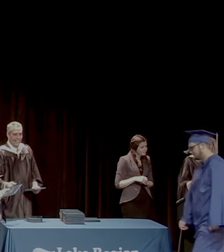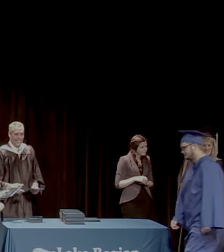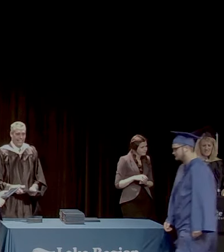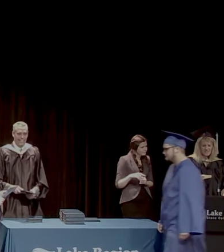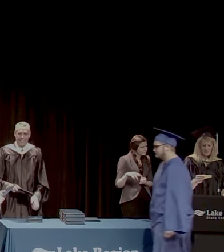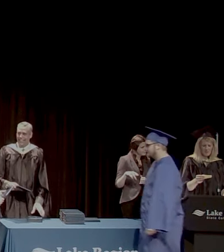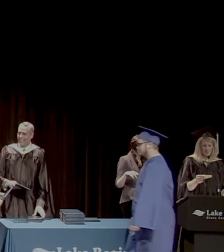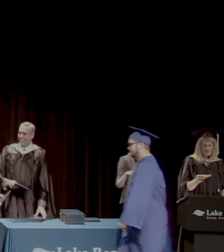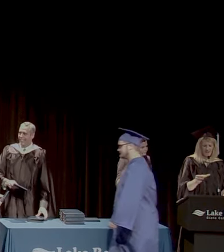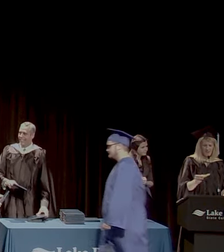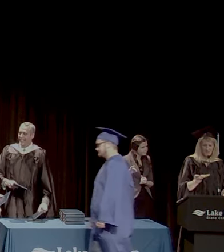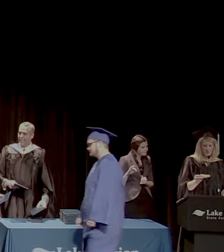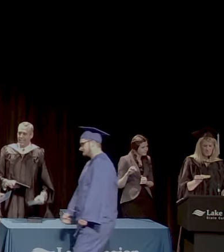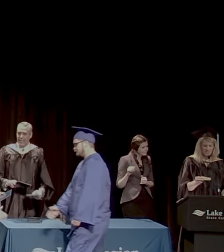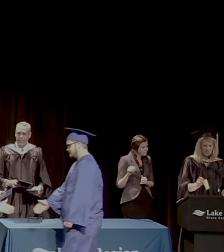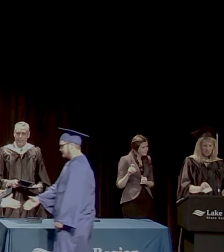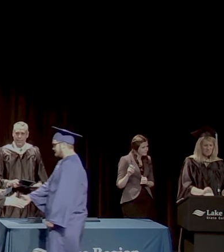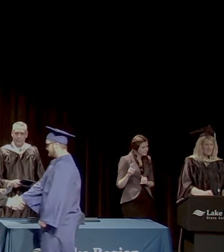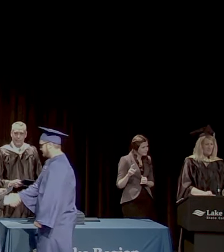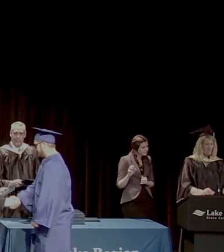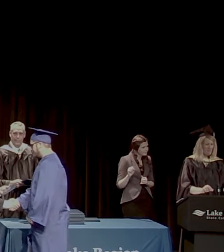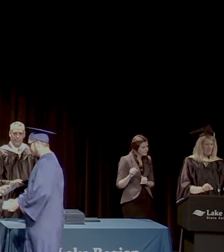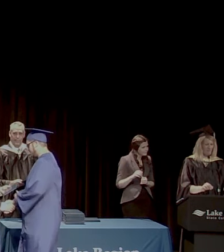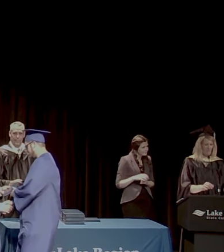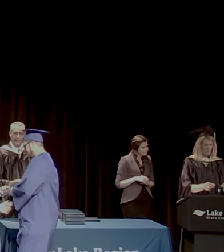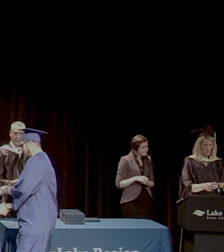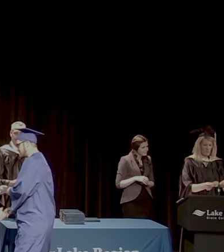Farnham Schultz, Diploma, Automotive Technology.